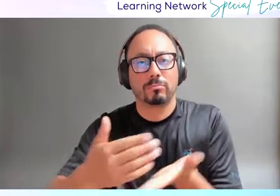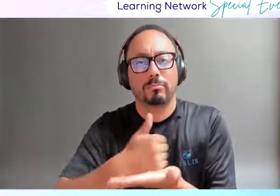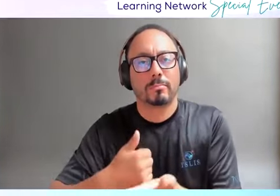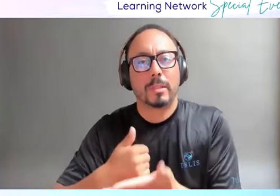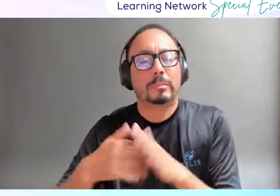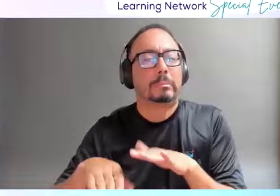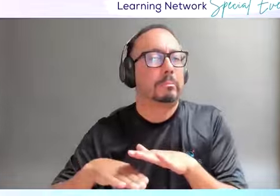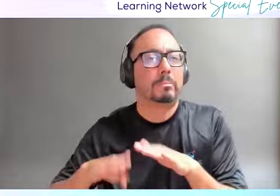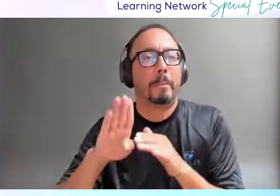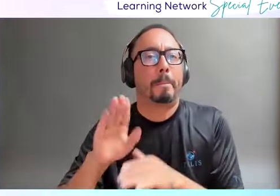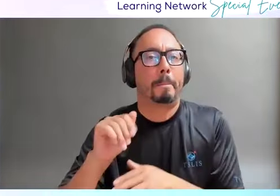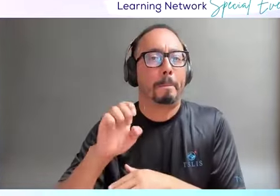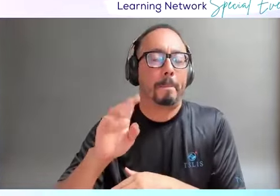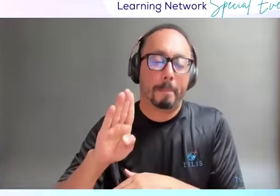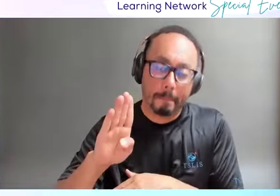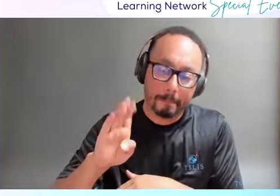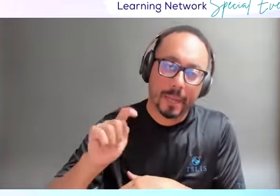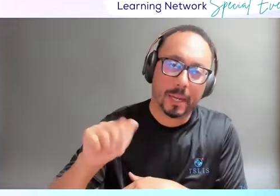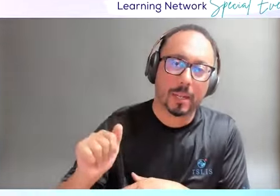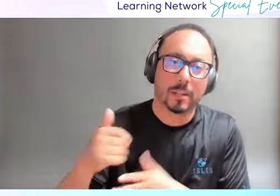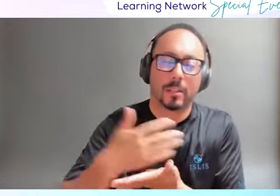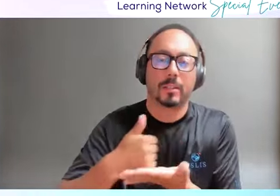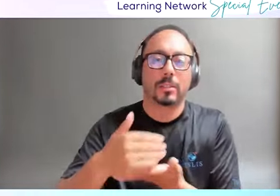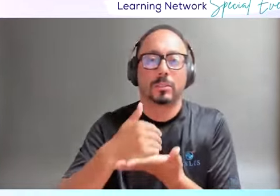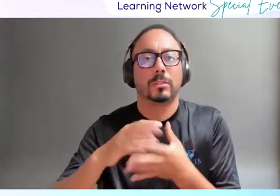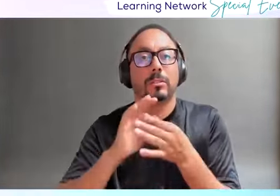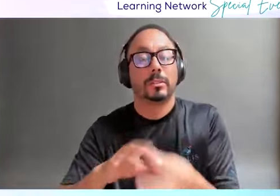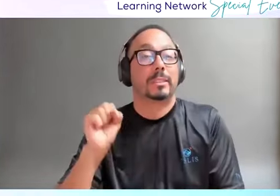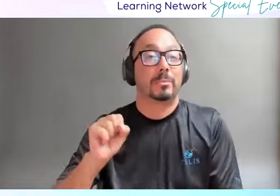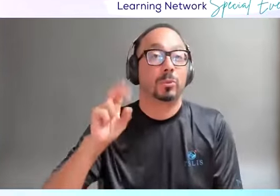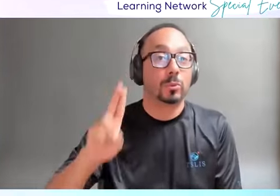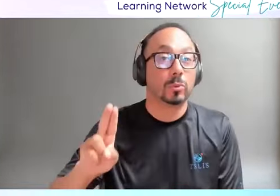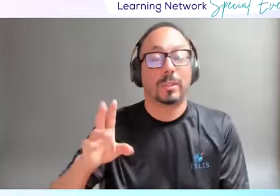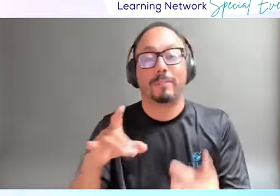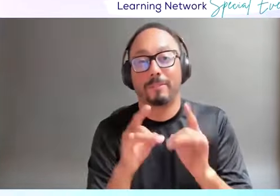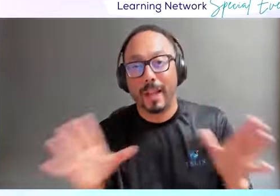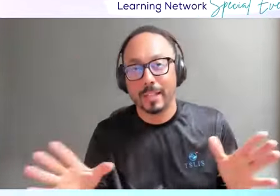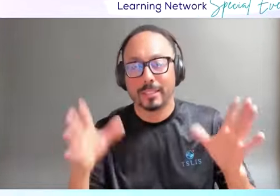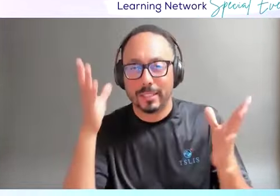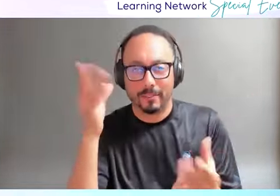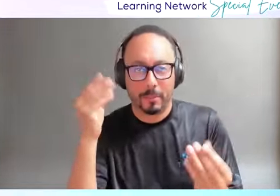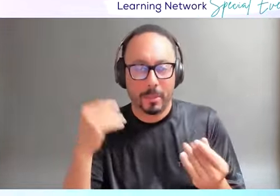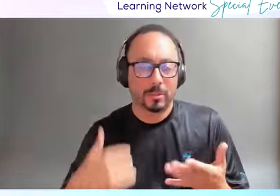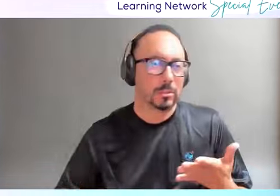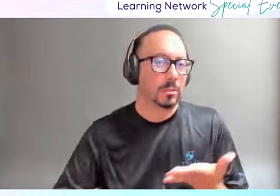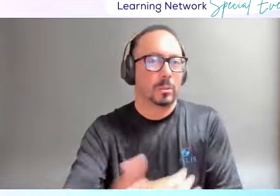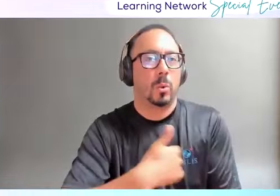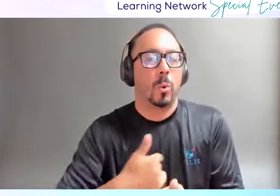include substance use and issues around violence are certainly important. And then we